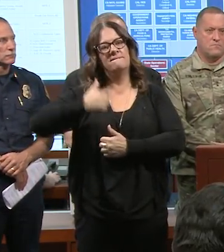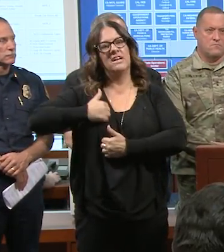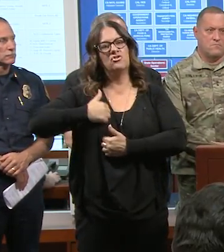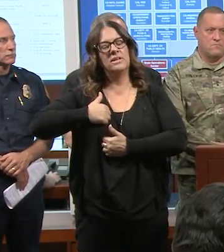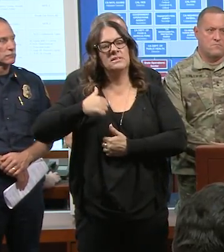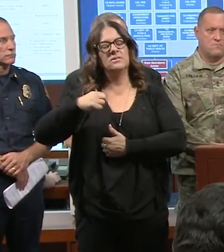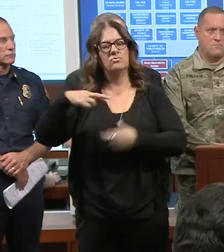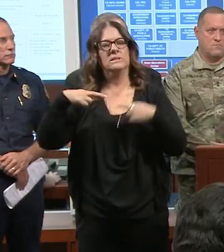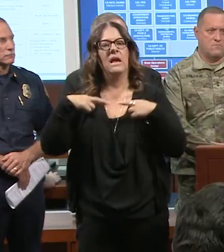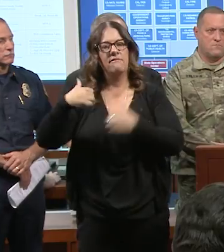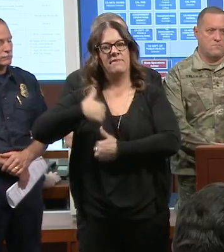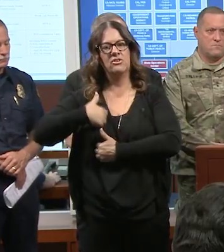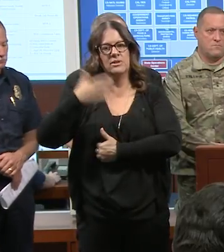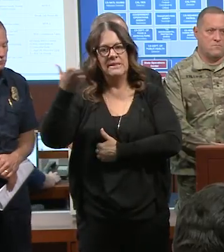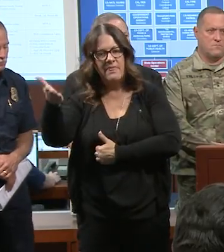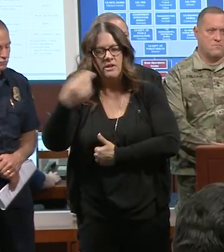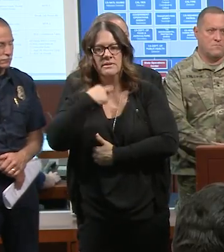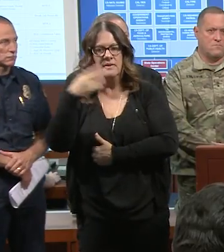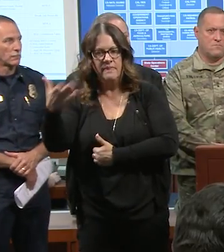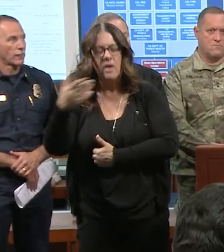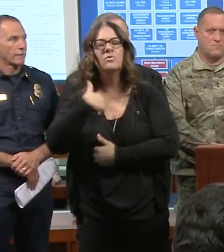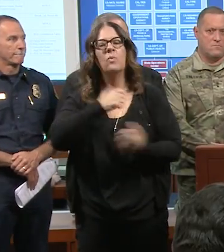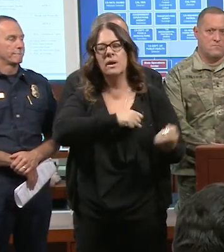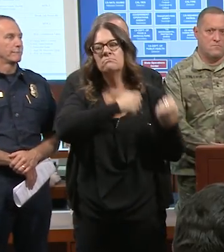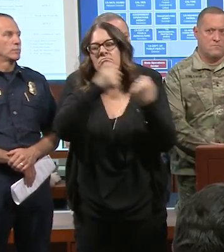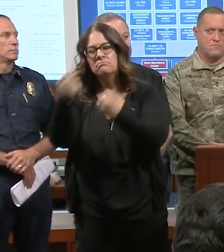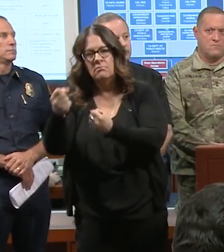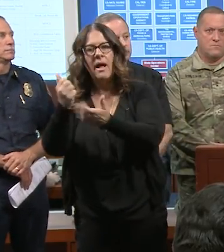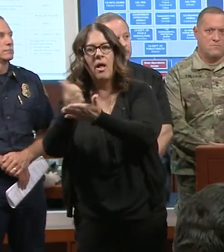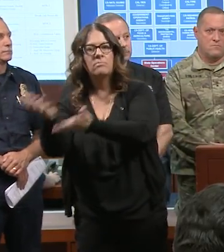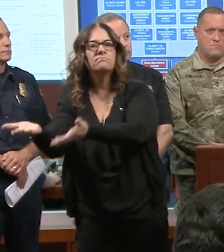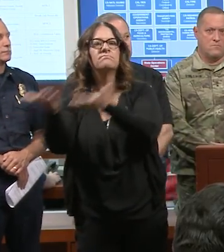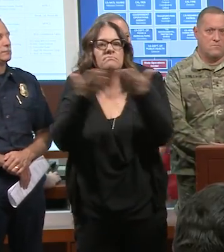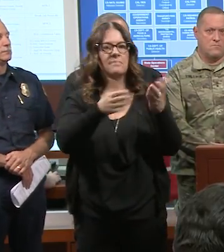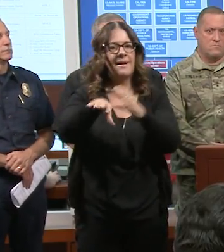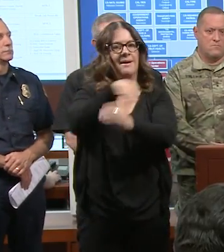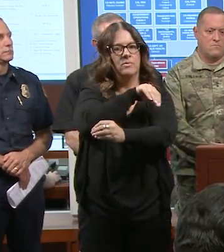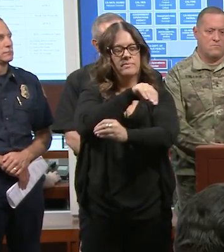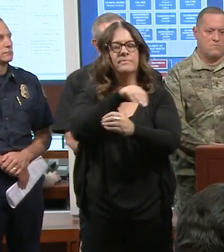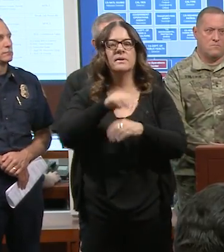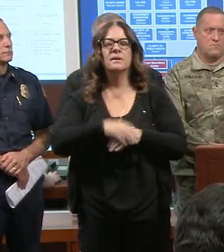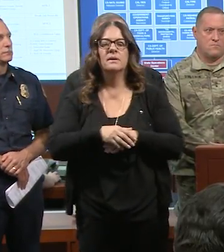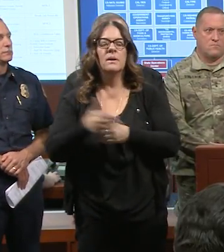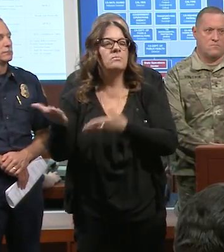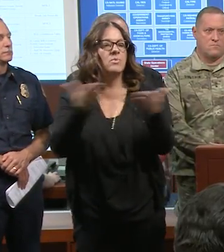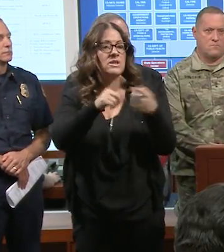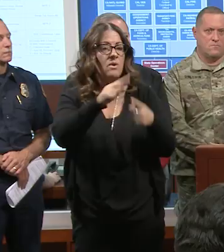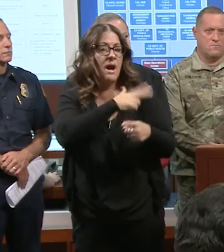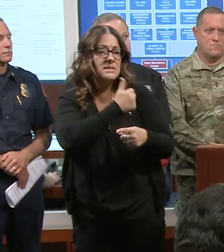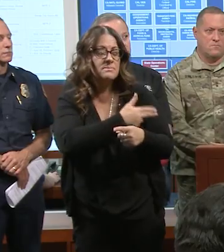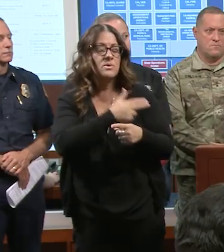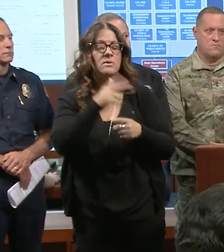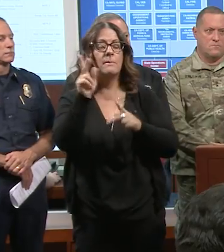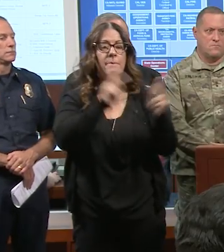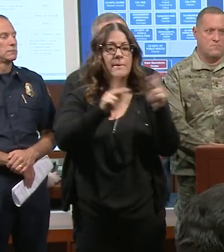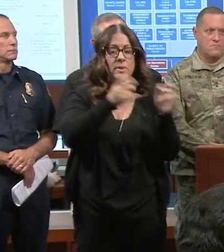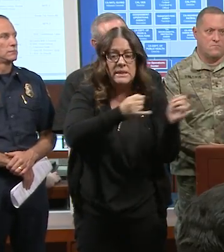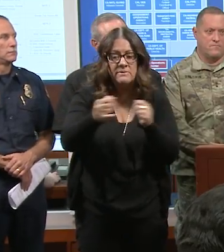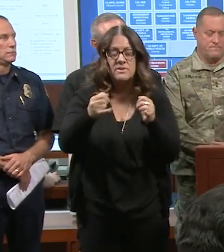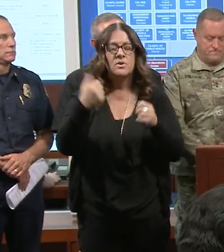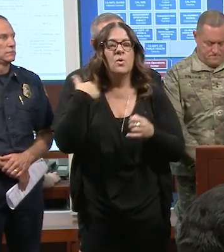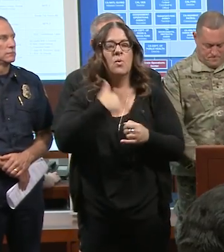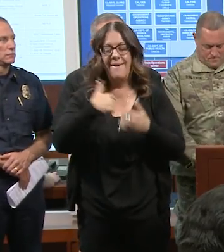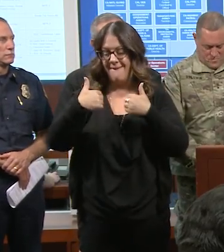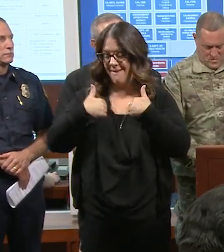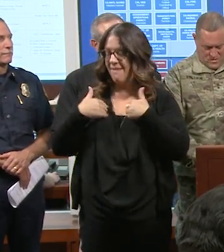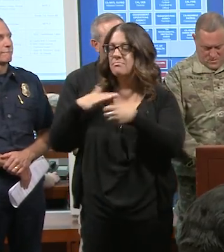taken care of. Also, we assisted additional 80 other people that needed to get to the hospital. We have the assets we